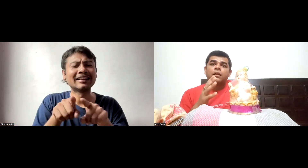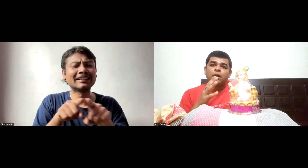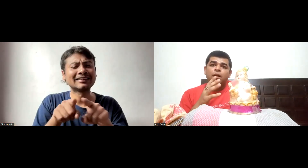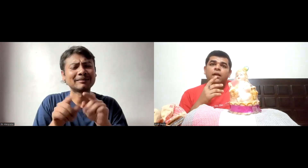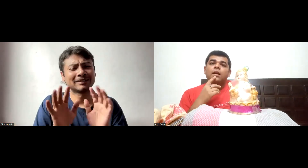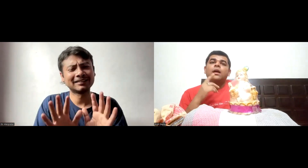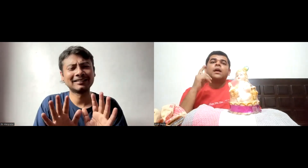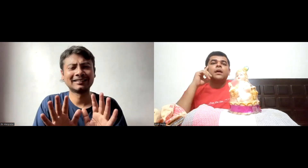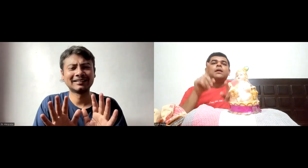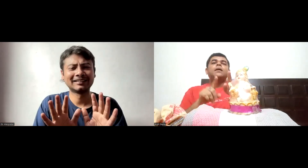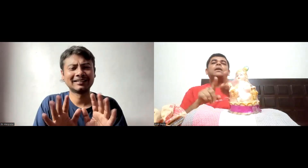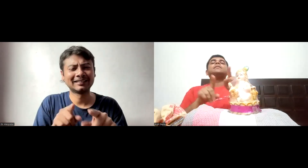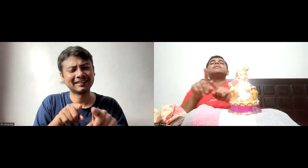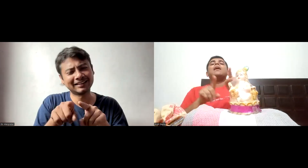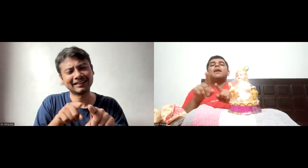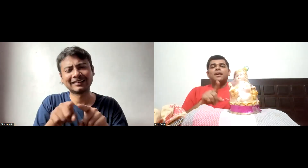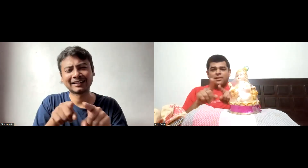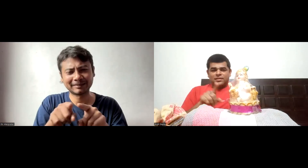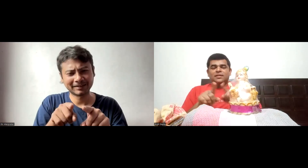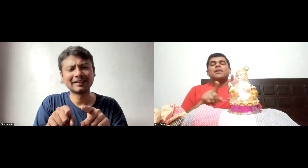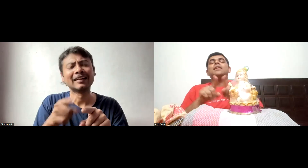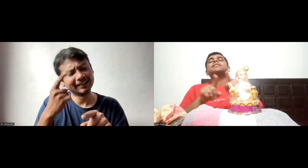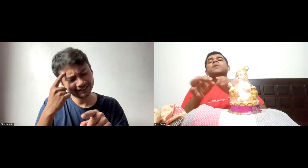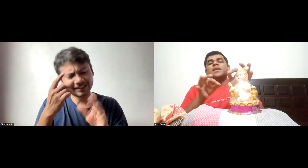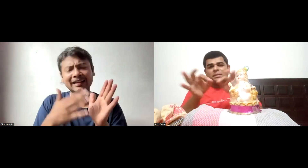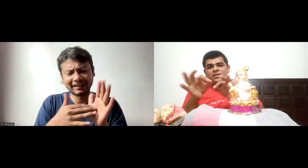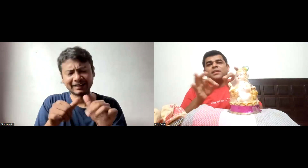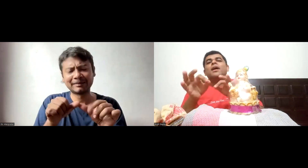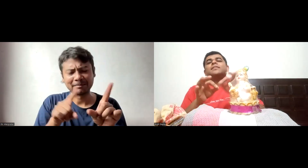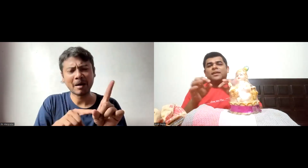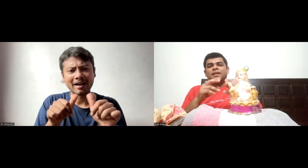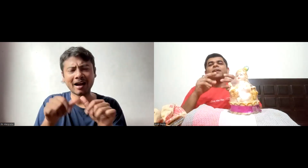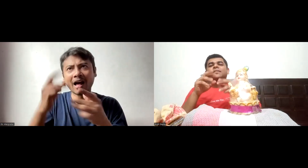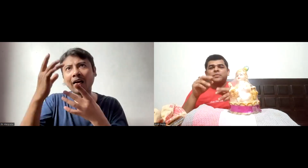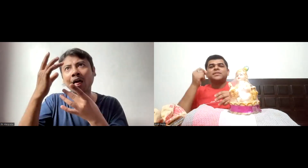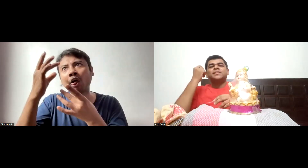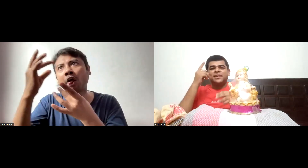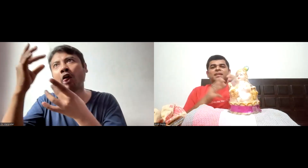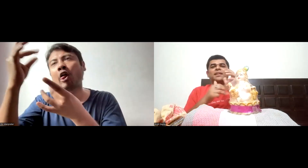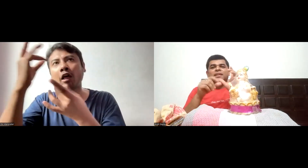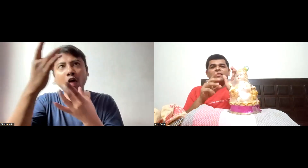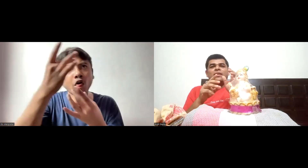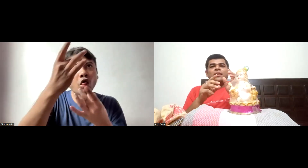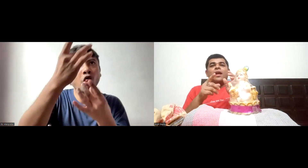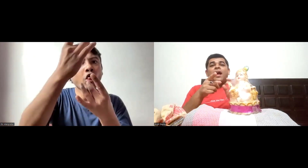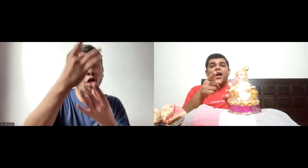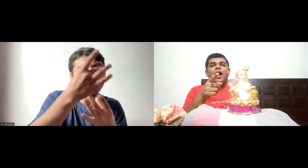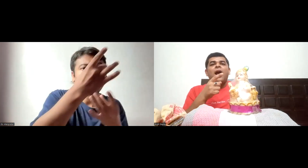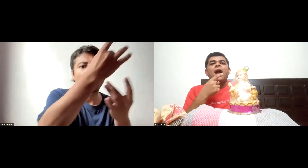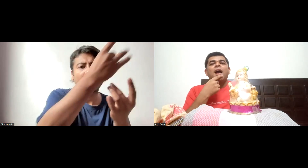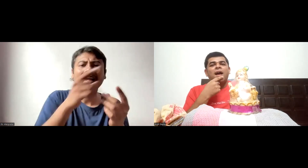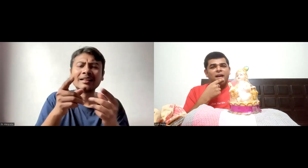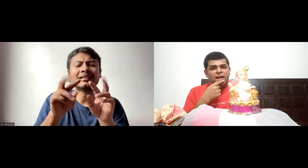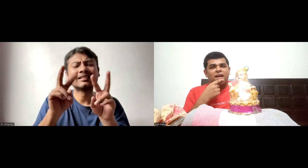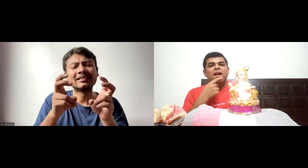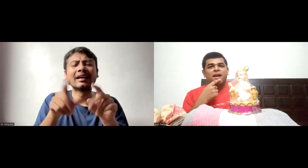picture, they are not Maya, but they are like, we are trying to represent modes in three different ways. So